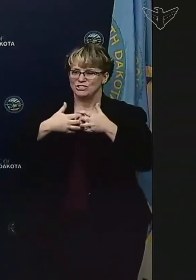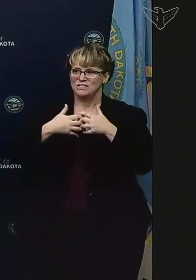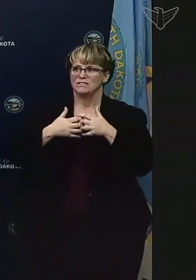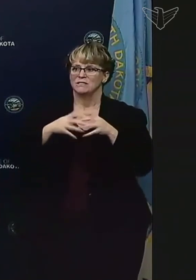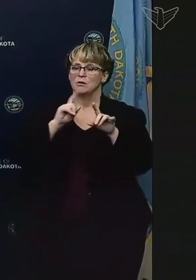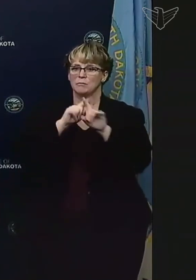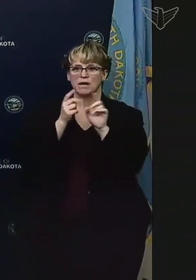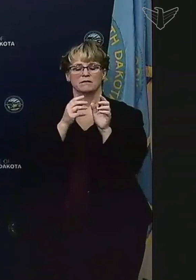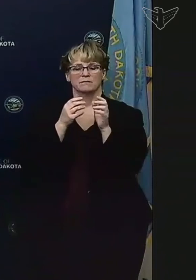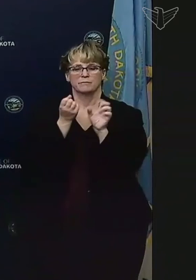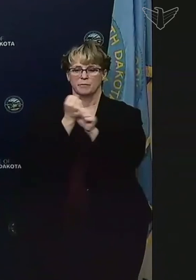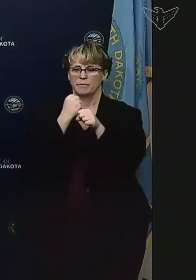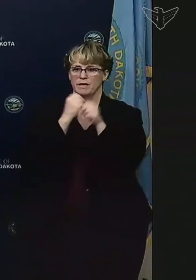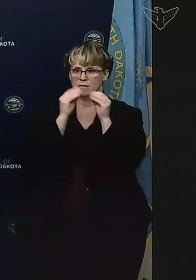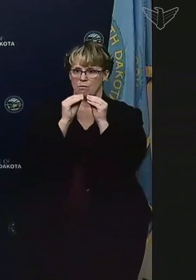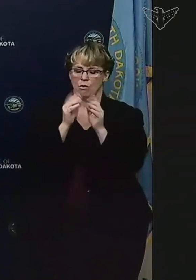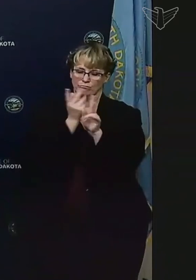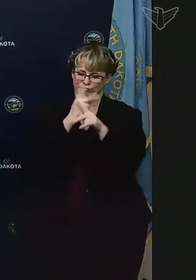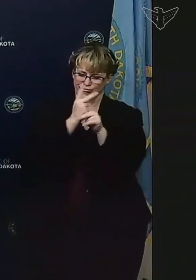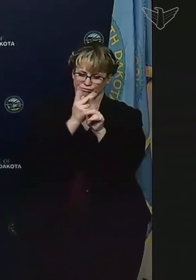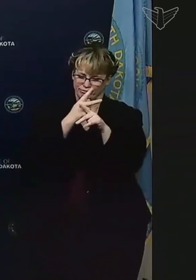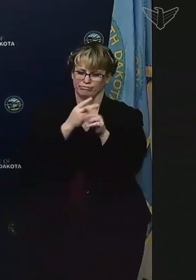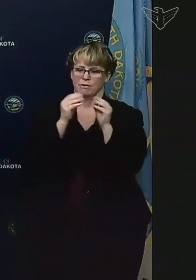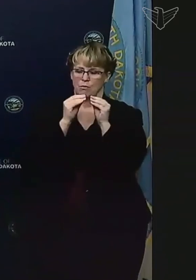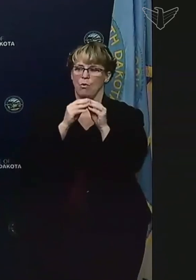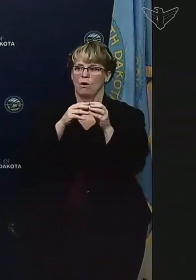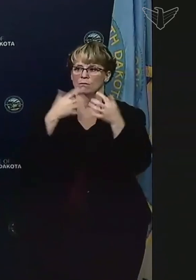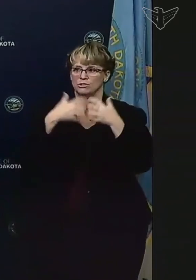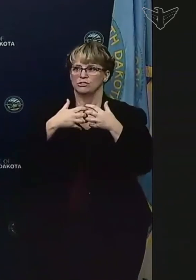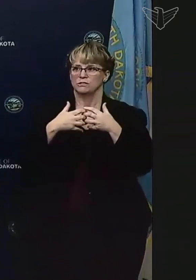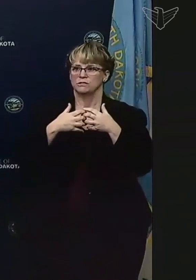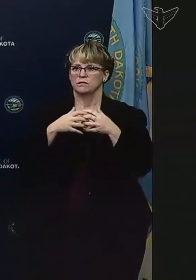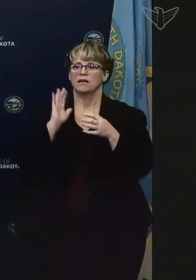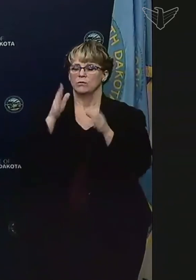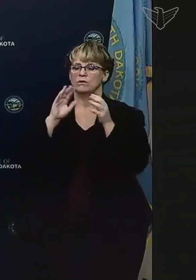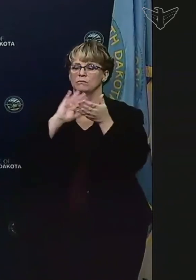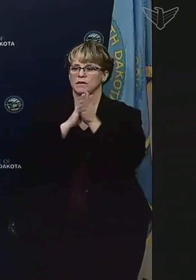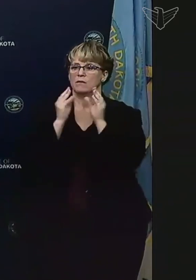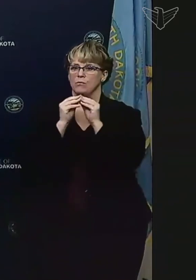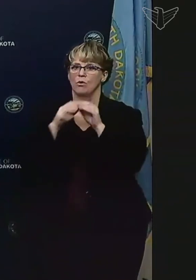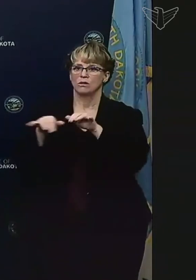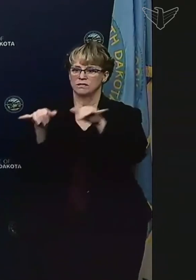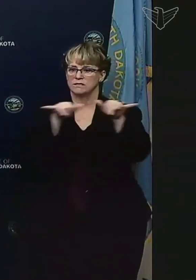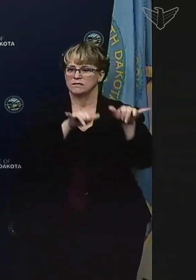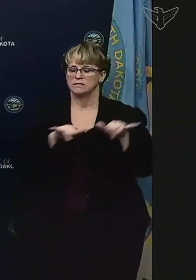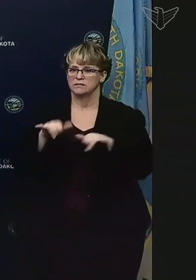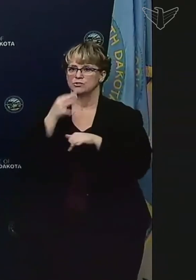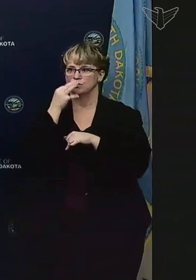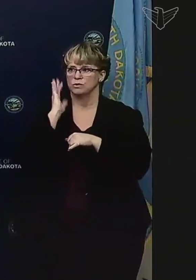but production is being ramped up, and so I expect that it'll become much more consistent in the coming days.